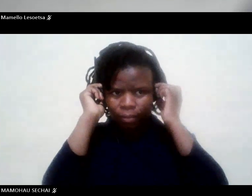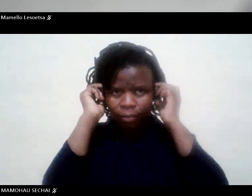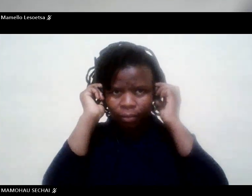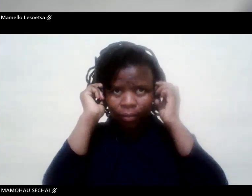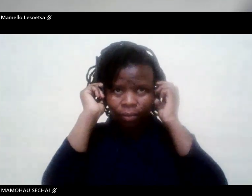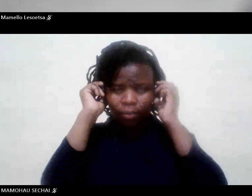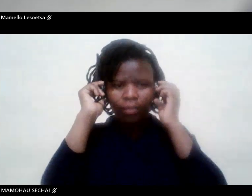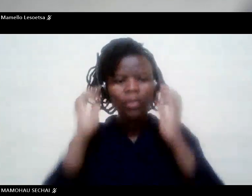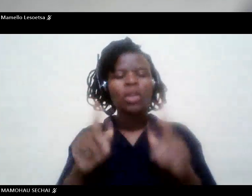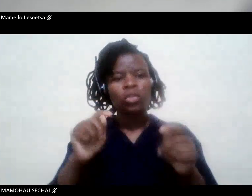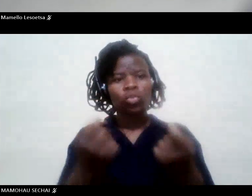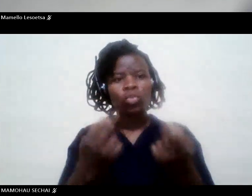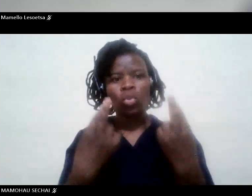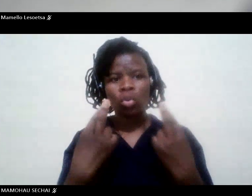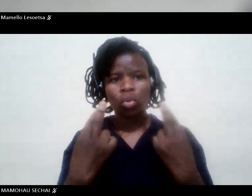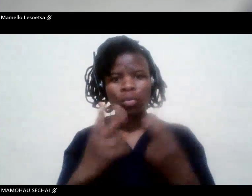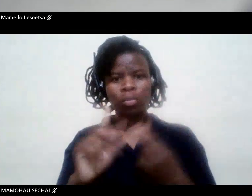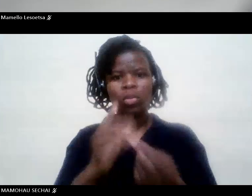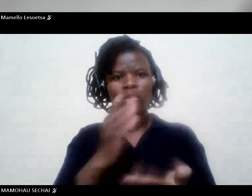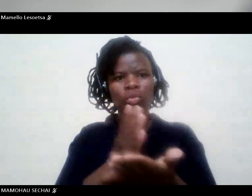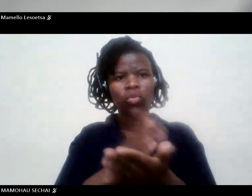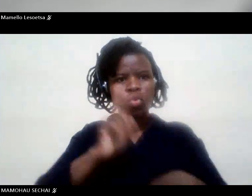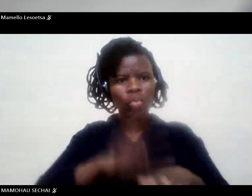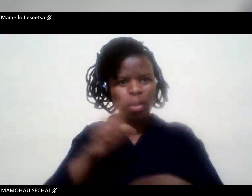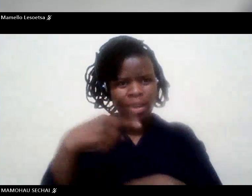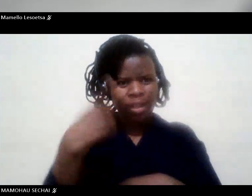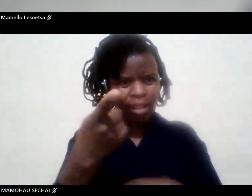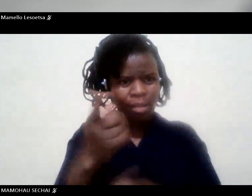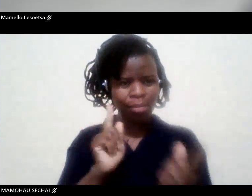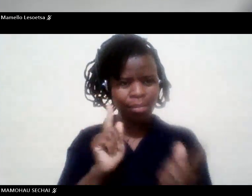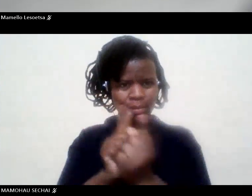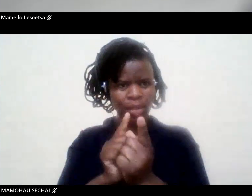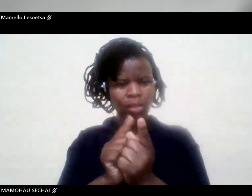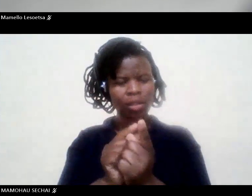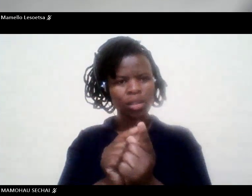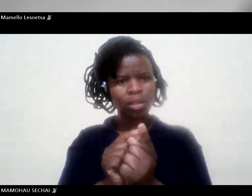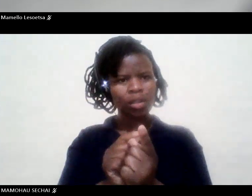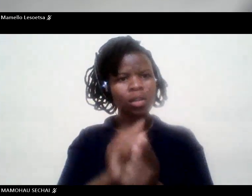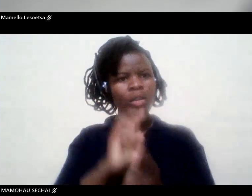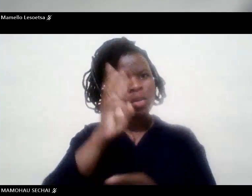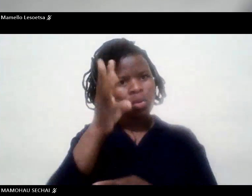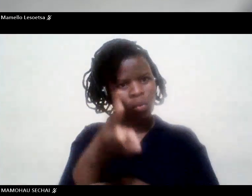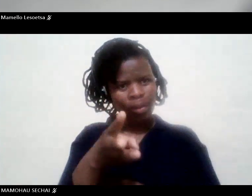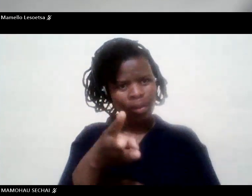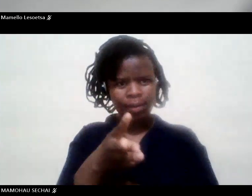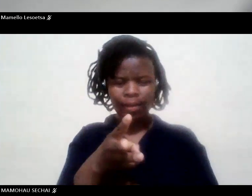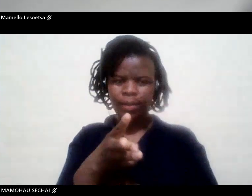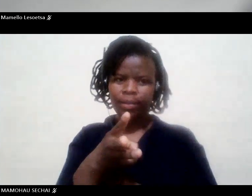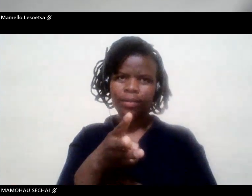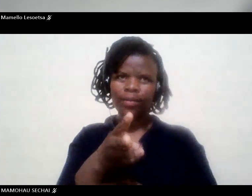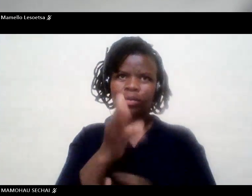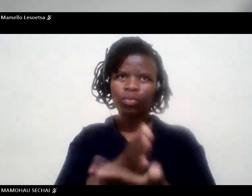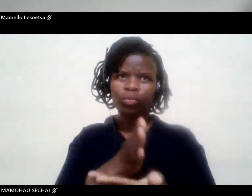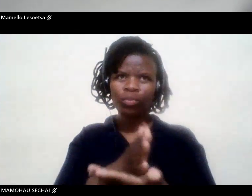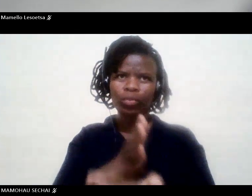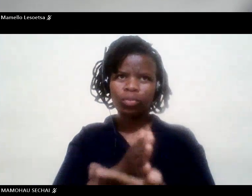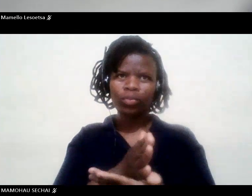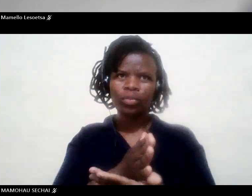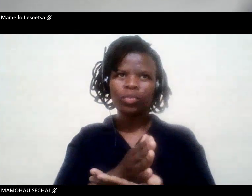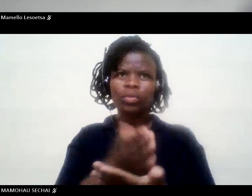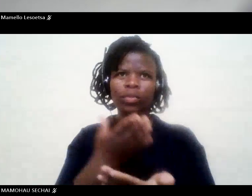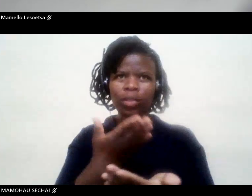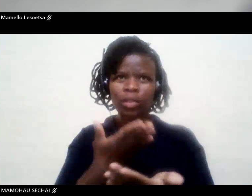next time when we meet, I will then have some kind of understanding in terms of the implementation